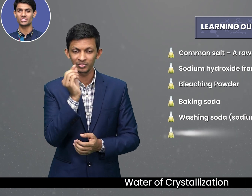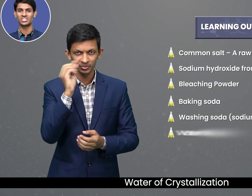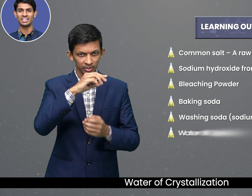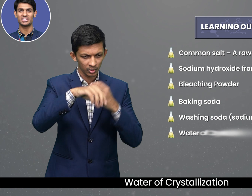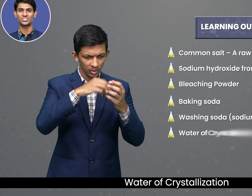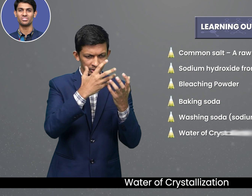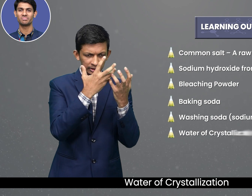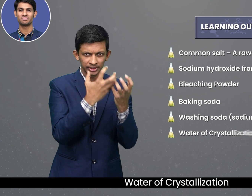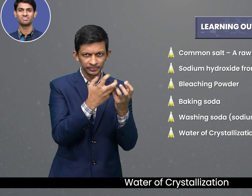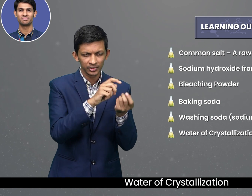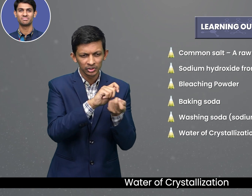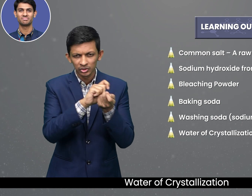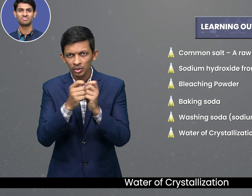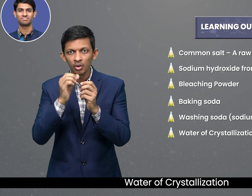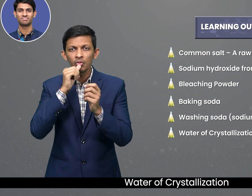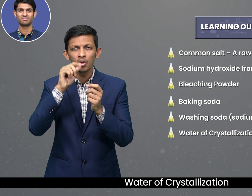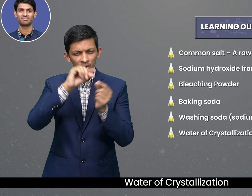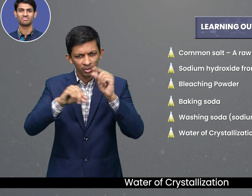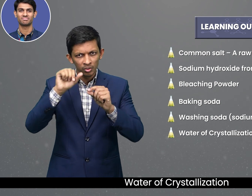water of crystallization.